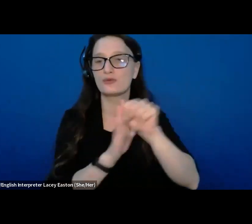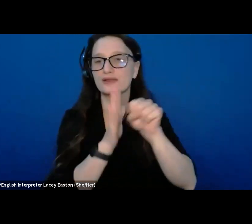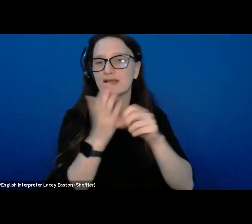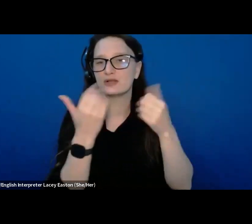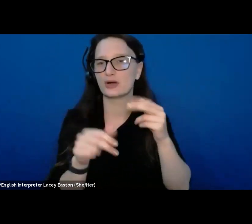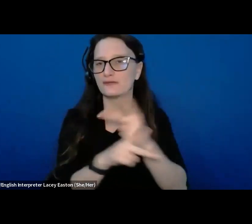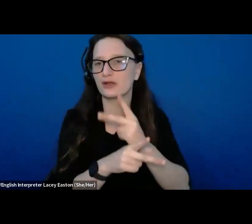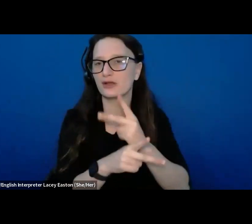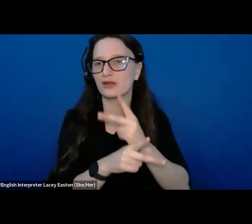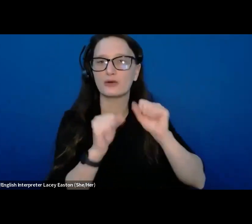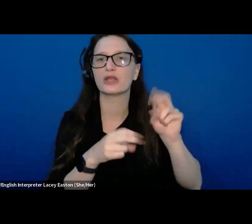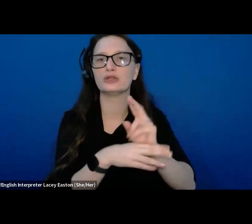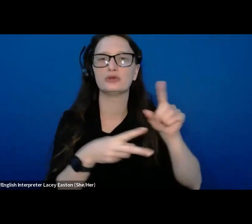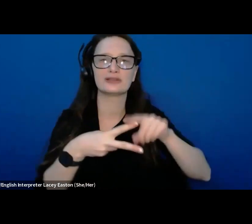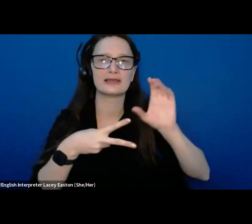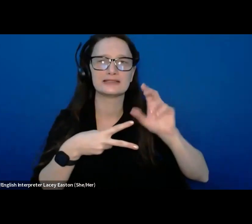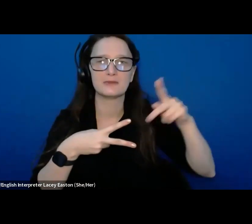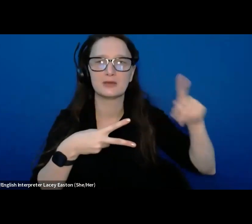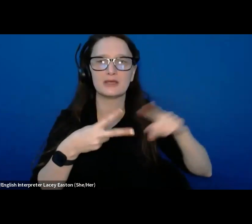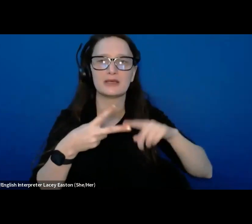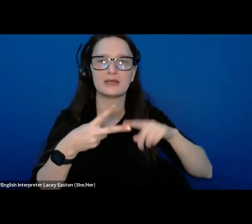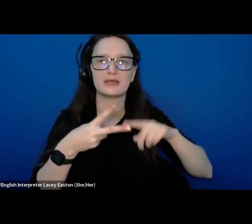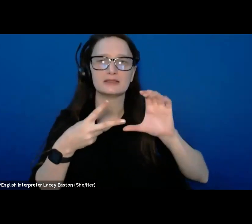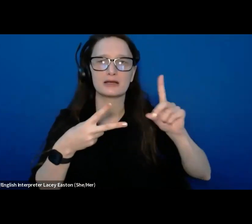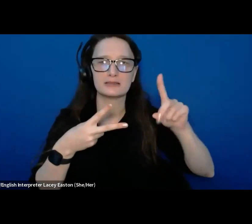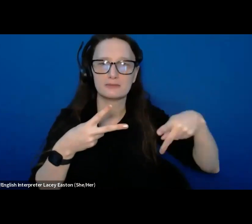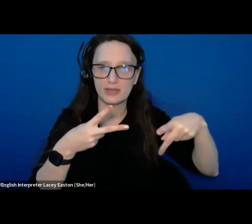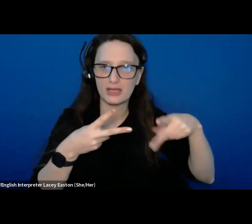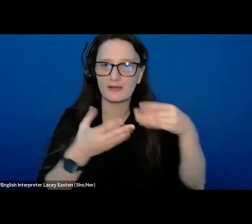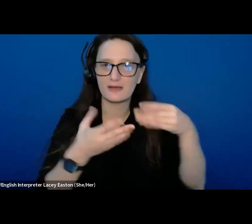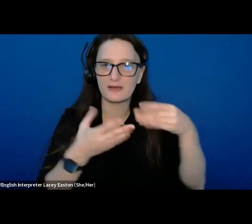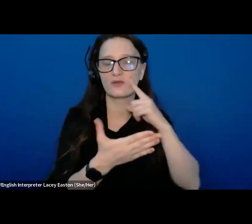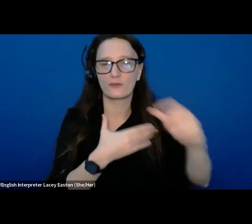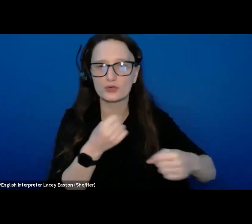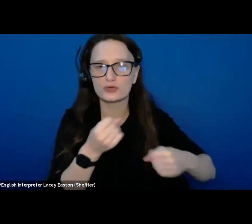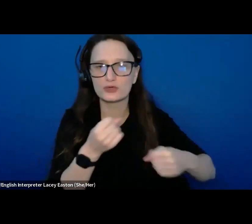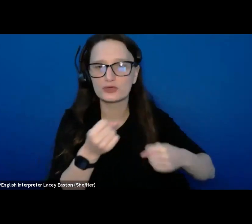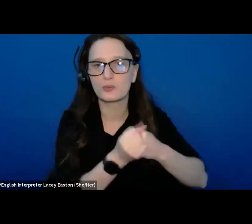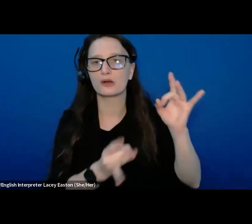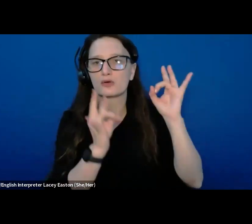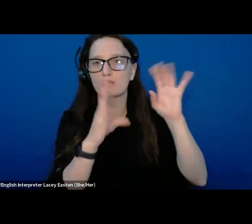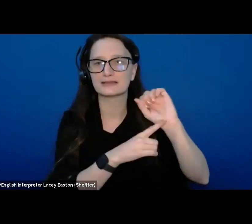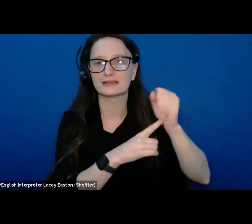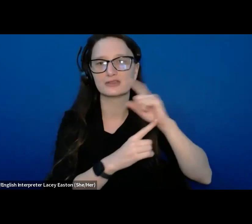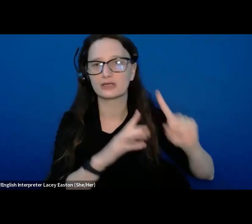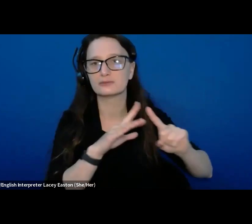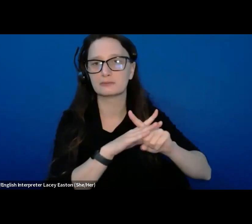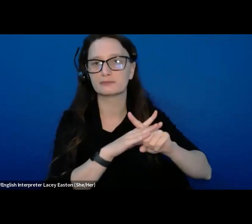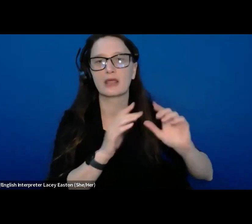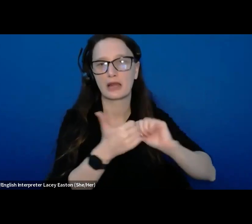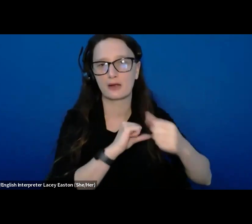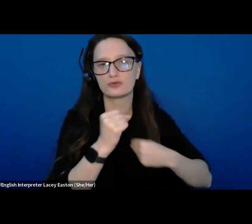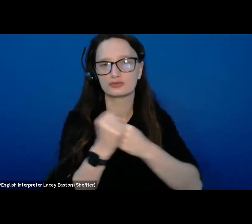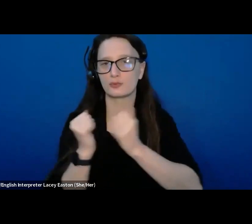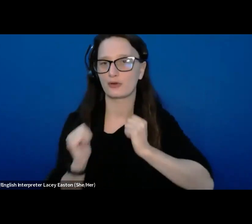CPP, CRDP funds also to support some of the crisis situations that go on for clients.